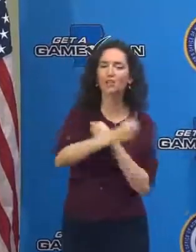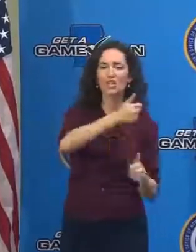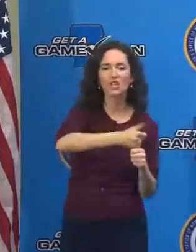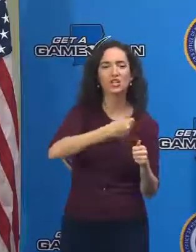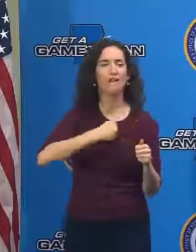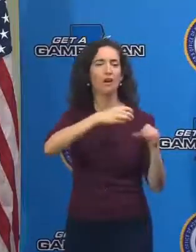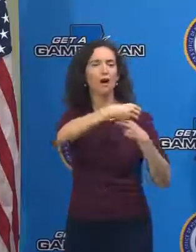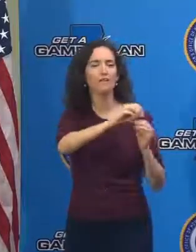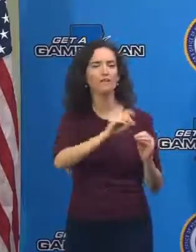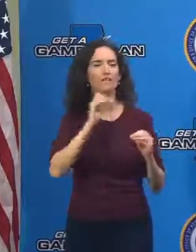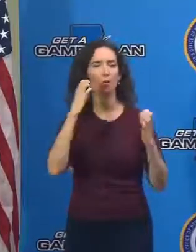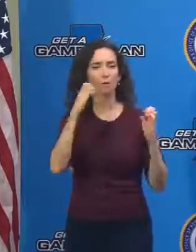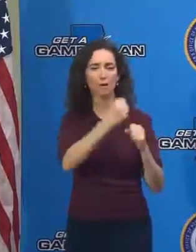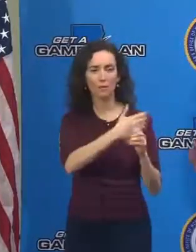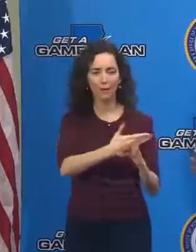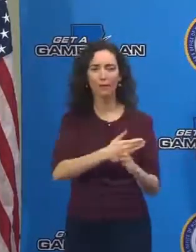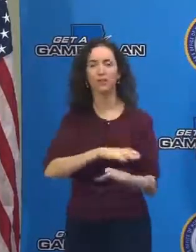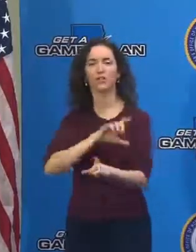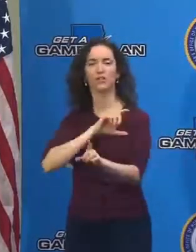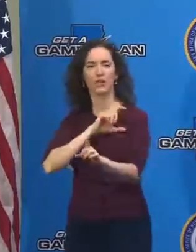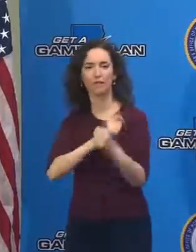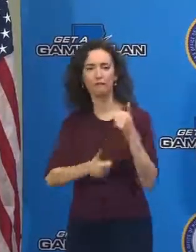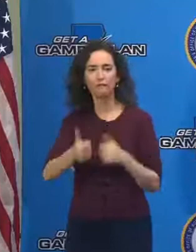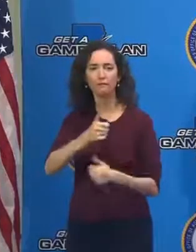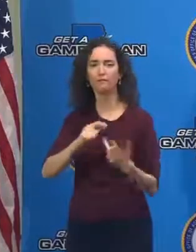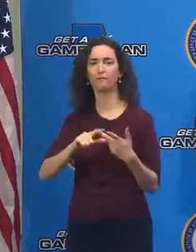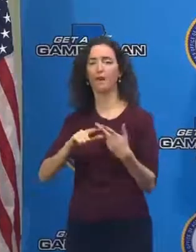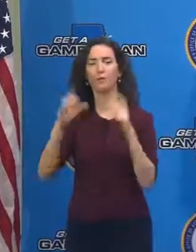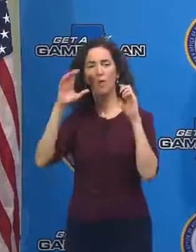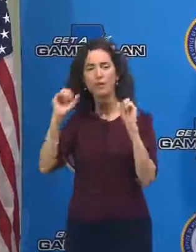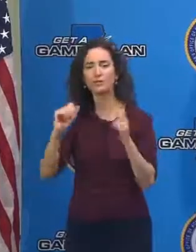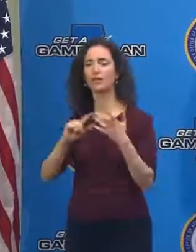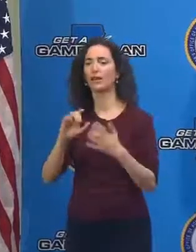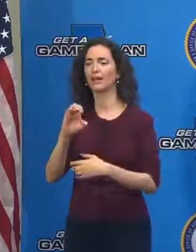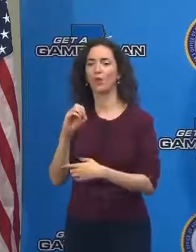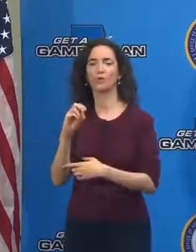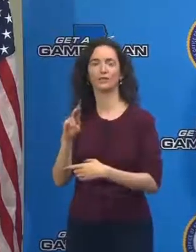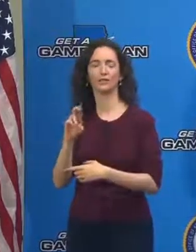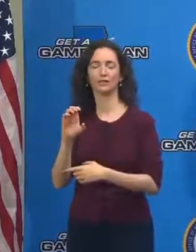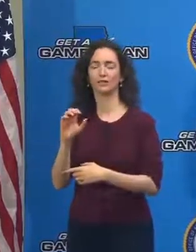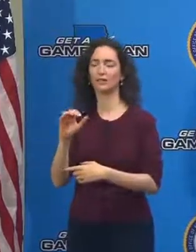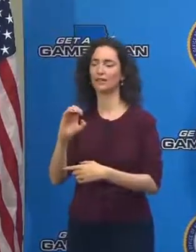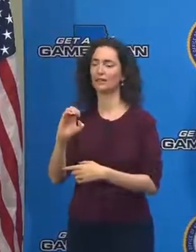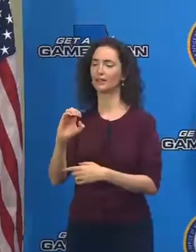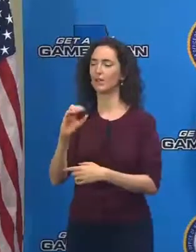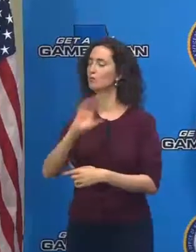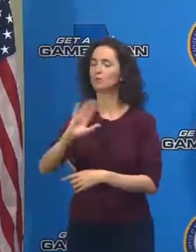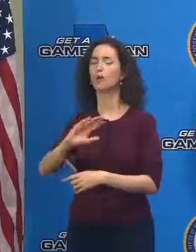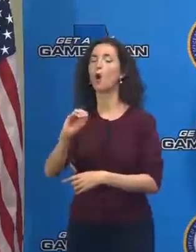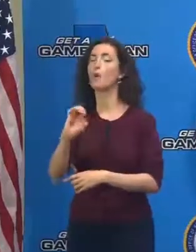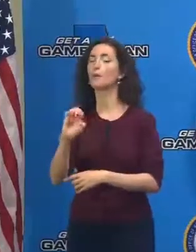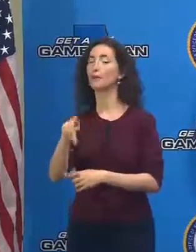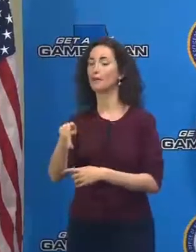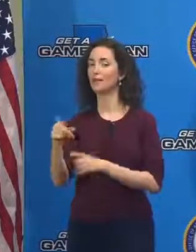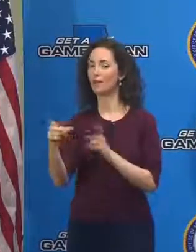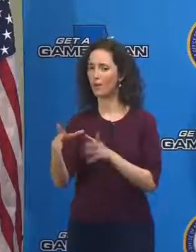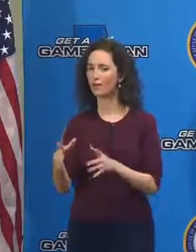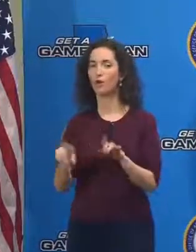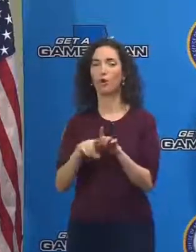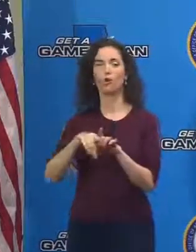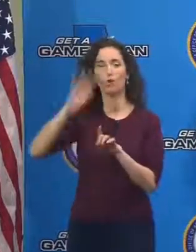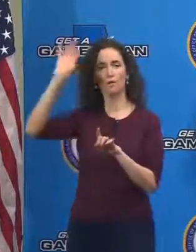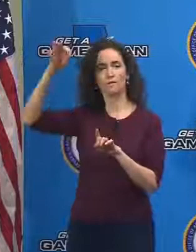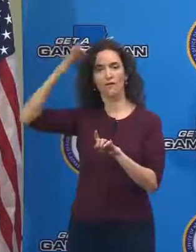preparedness, the sheriffs, the parish presidents, the EOC directors, OEP directors, and our federal partners as